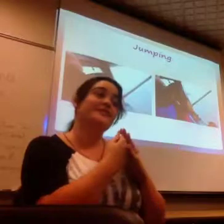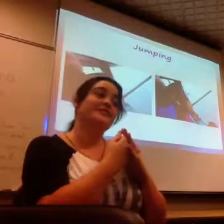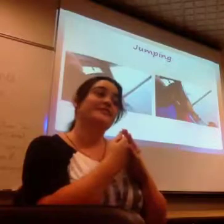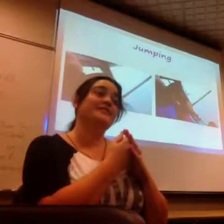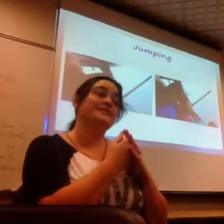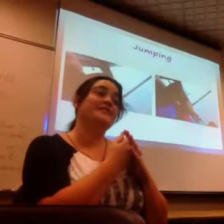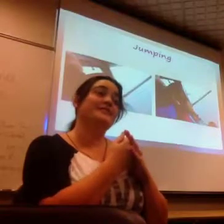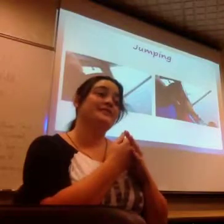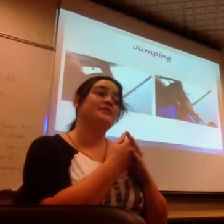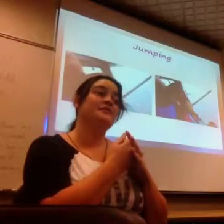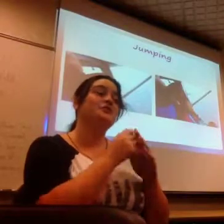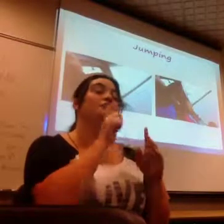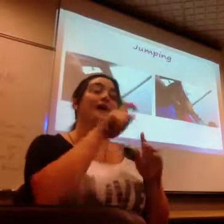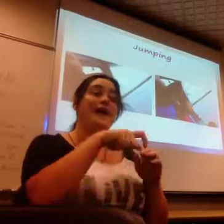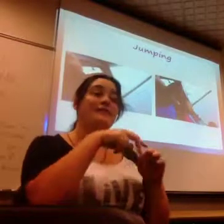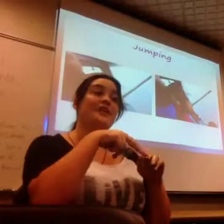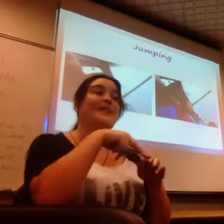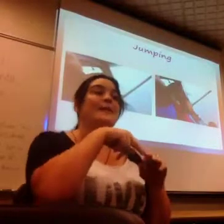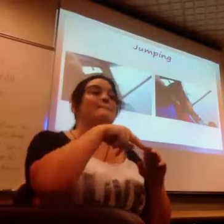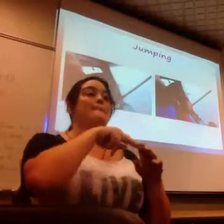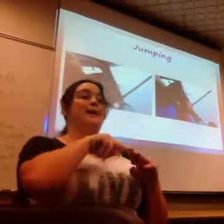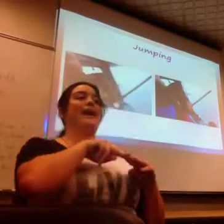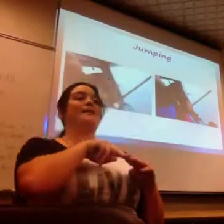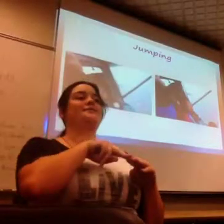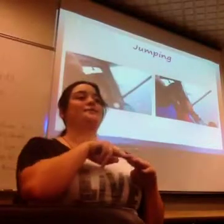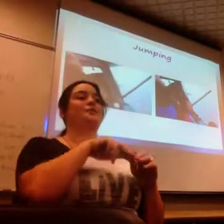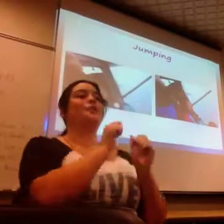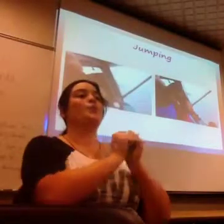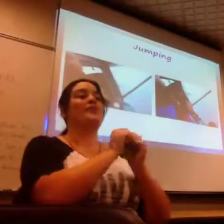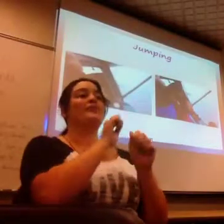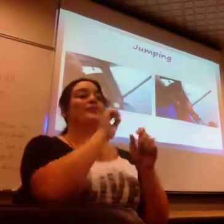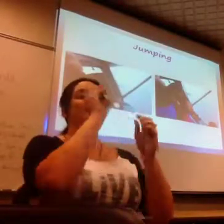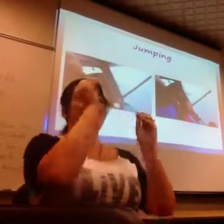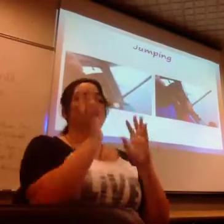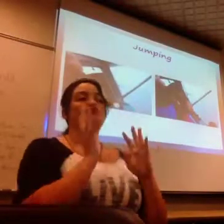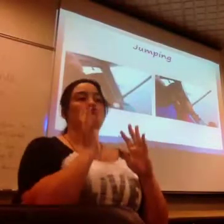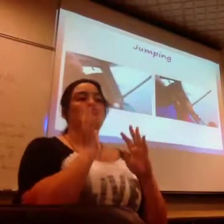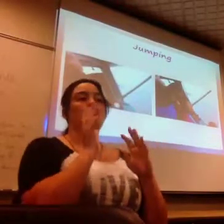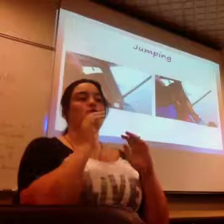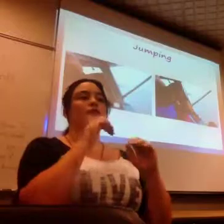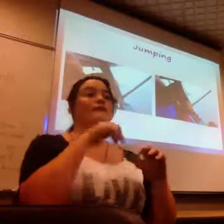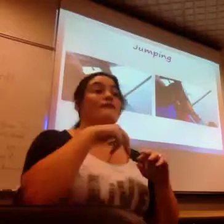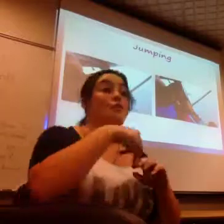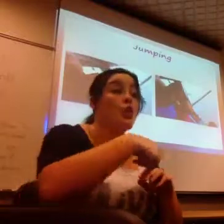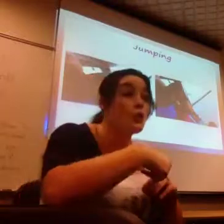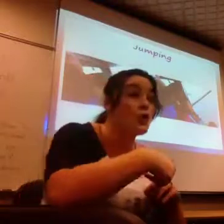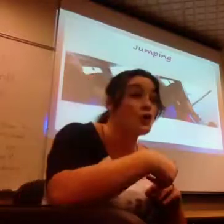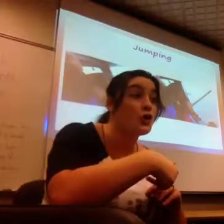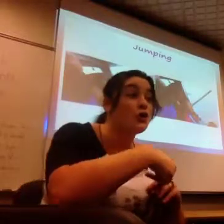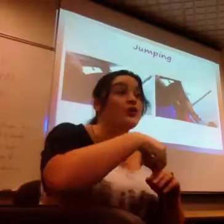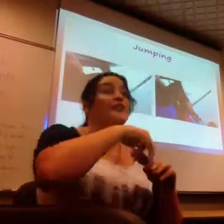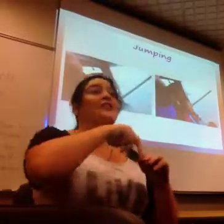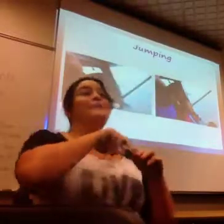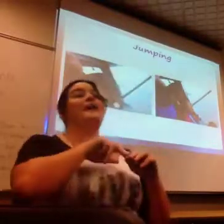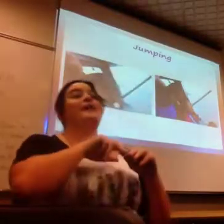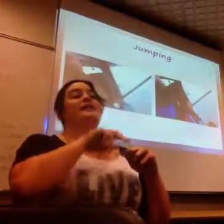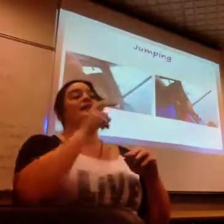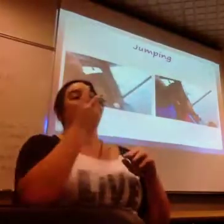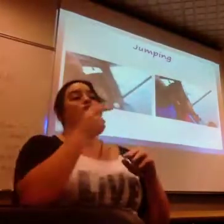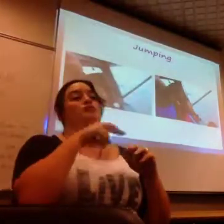you'll lean back with the instructor. You'll go 1, lean back, forward, and you go back again, 2, and then that's